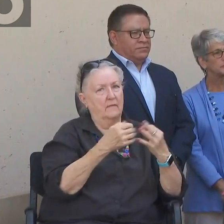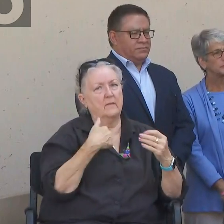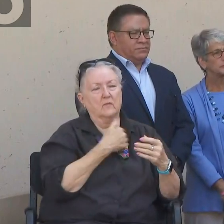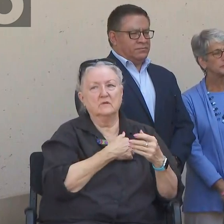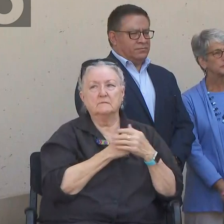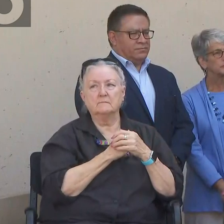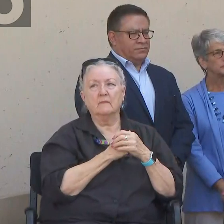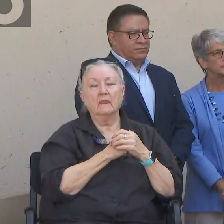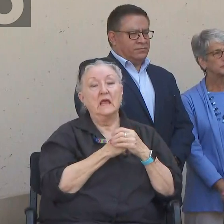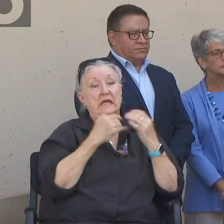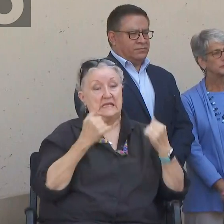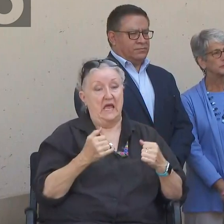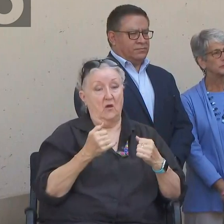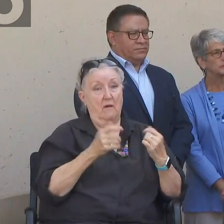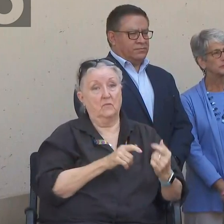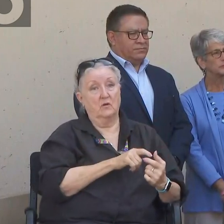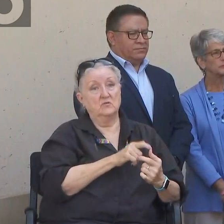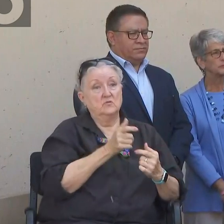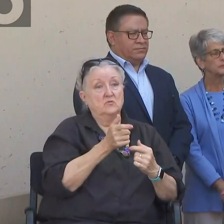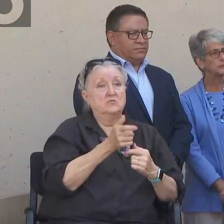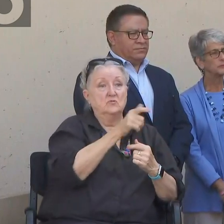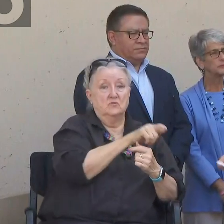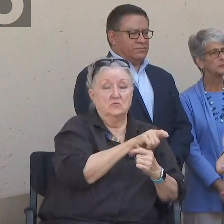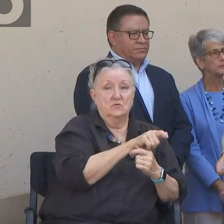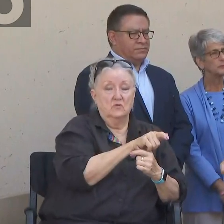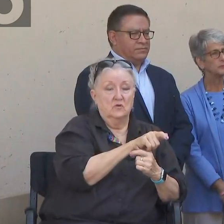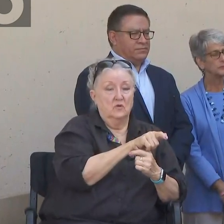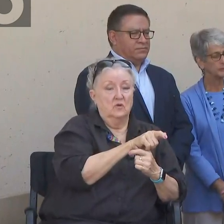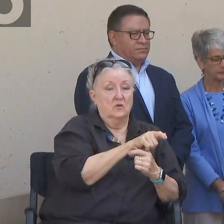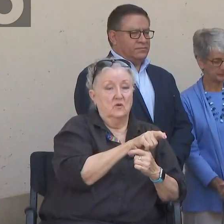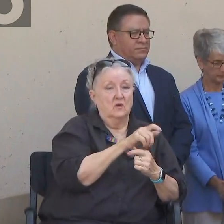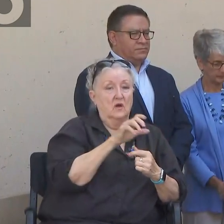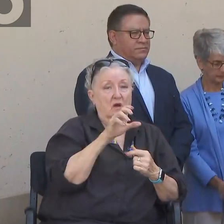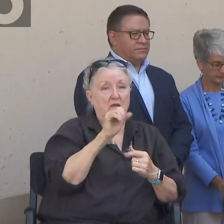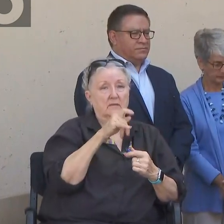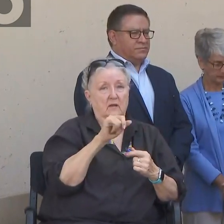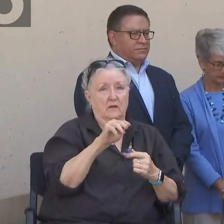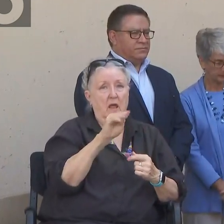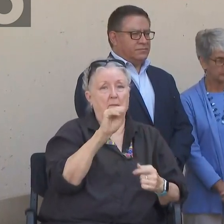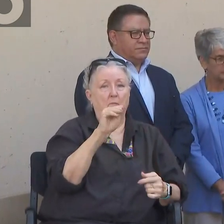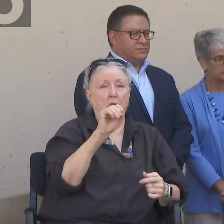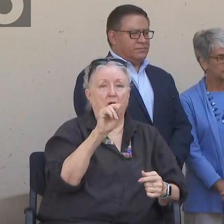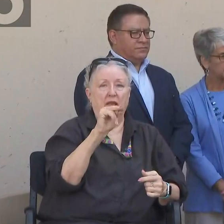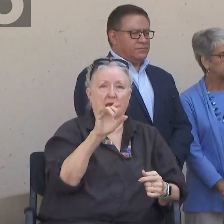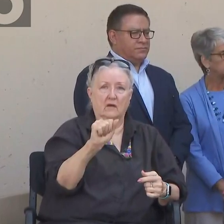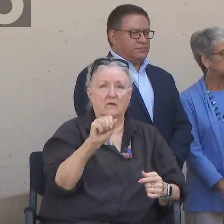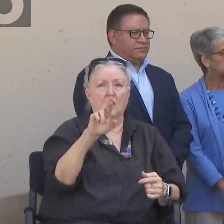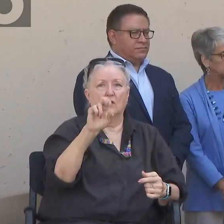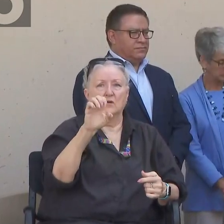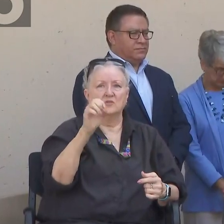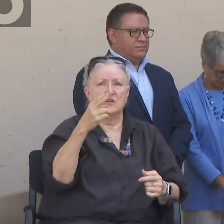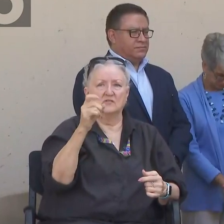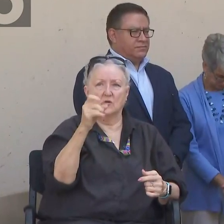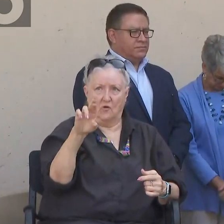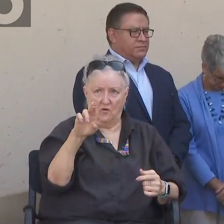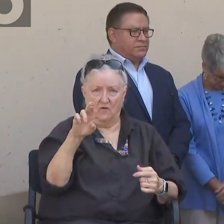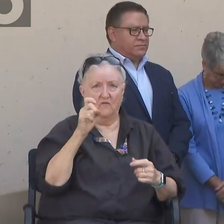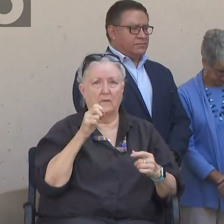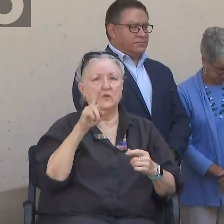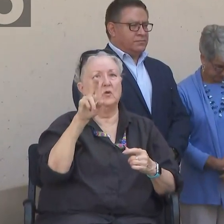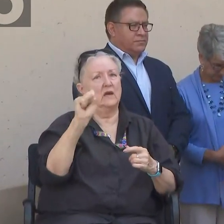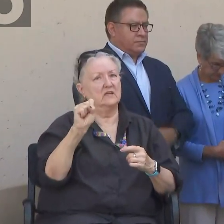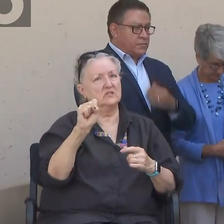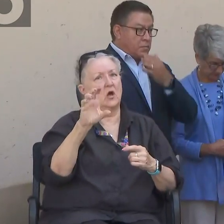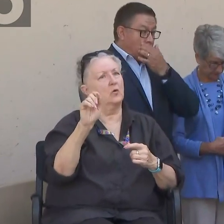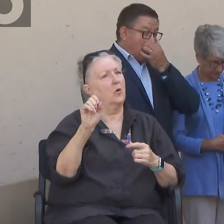to now turn this over to Captain Monica Rochester of the United States Coast Guard,